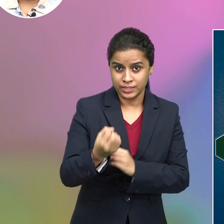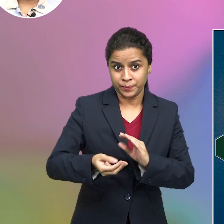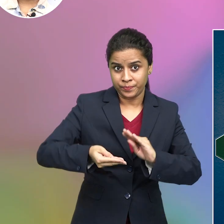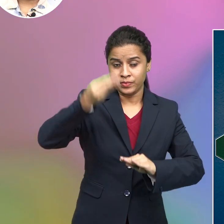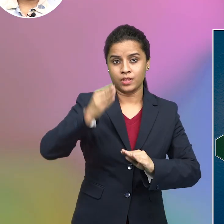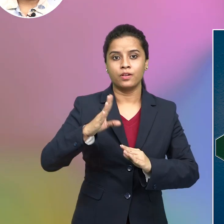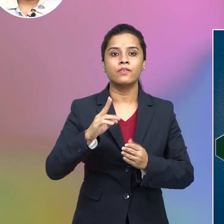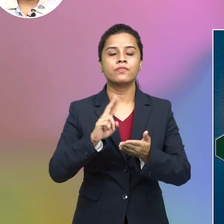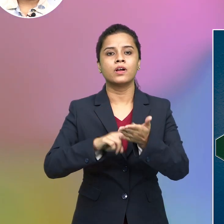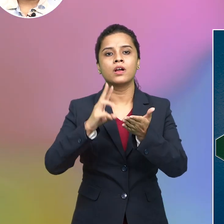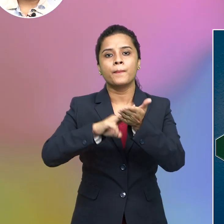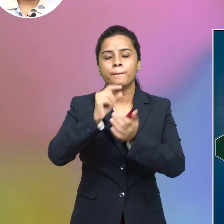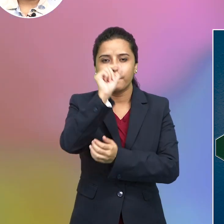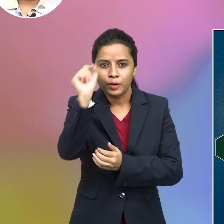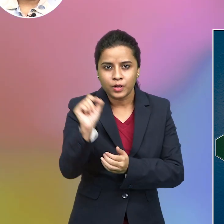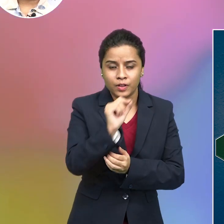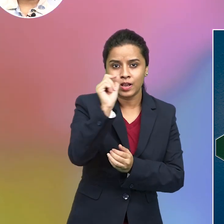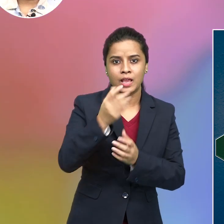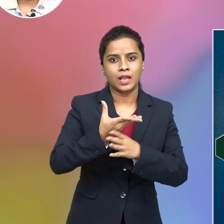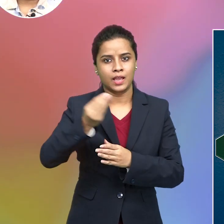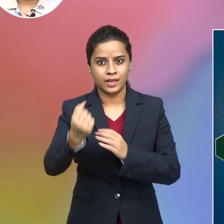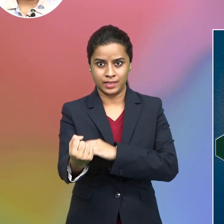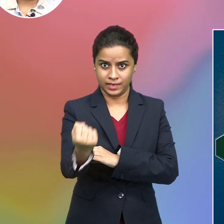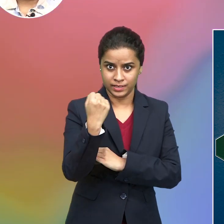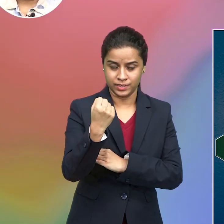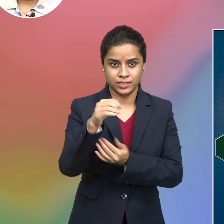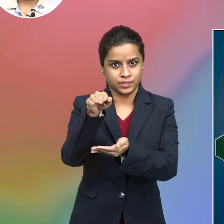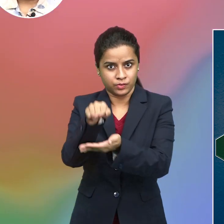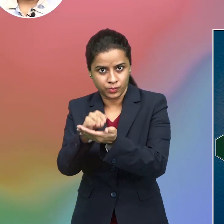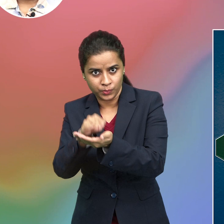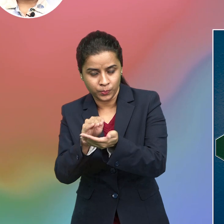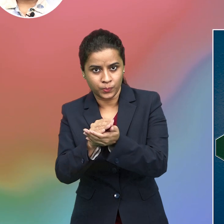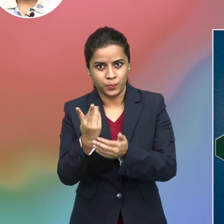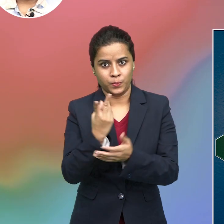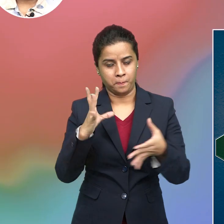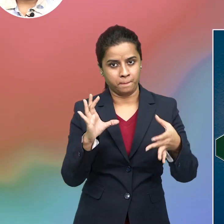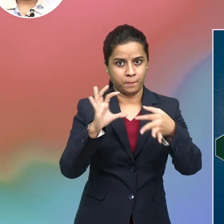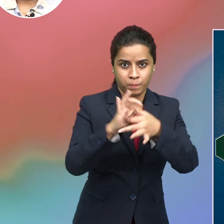energy is stored in the bonds of phosphate groups.